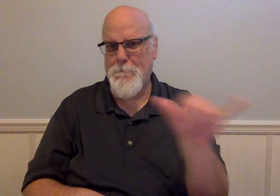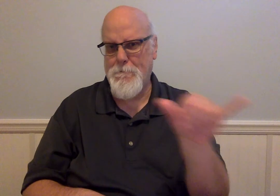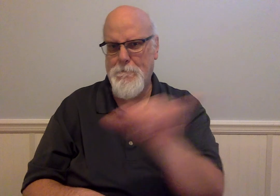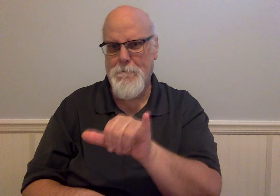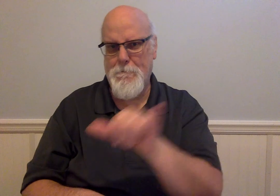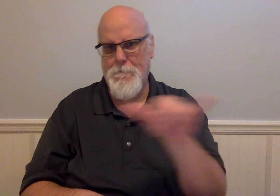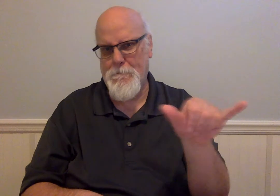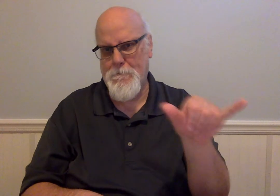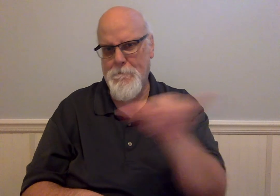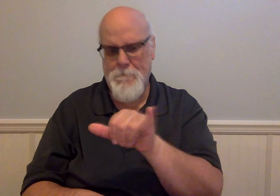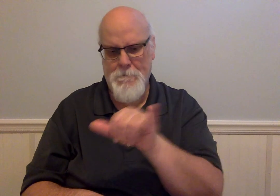Same